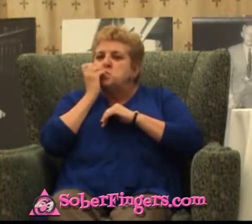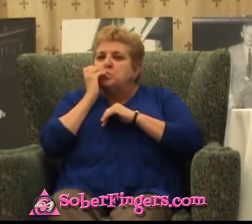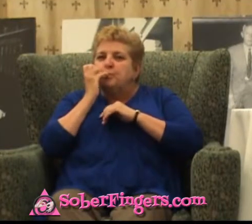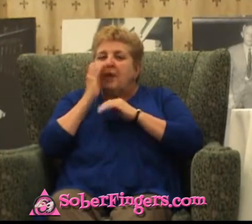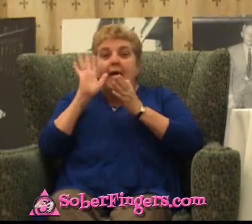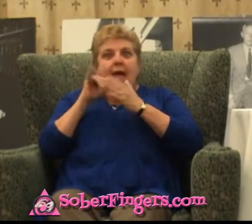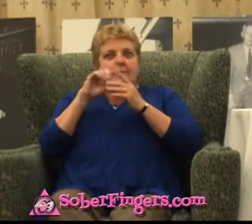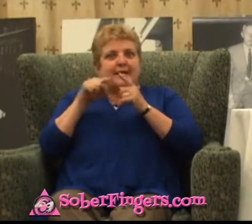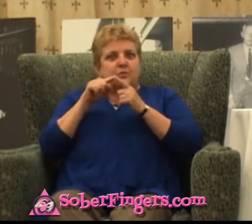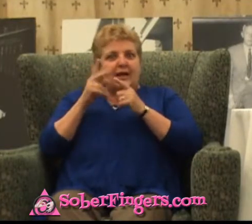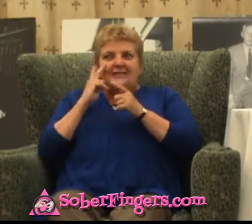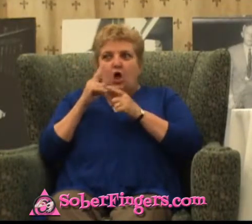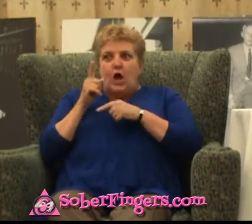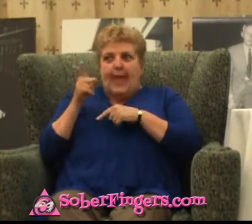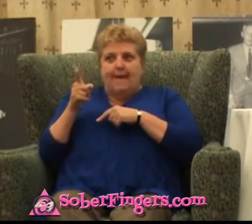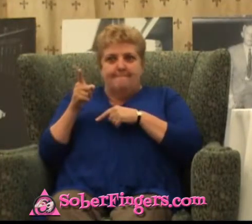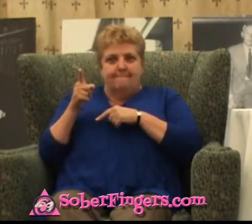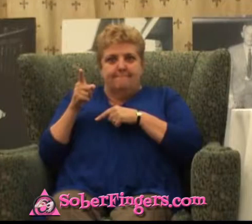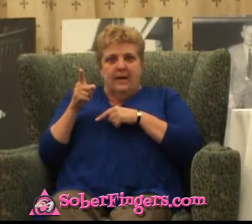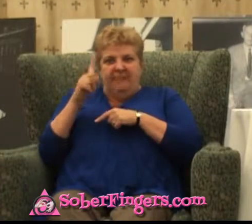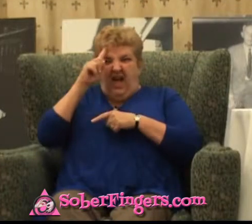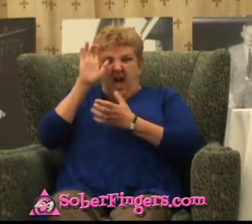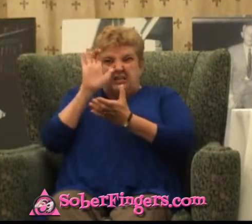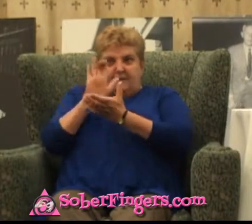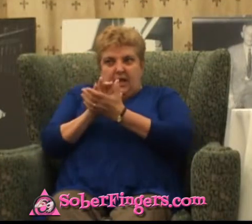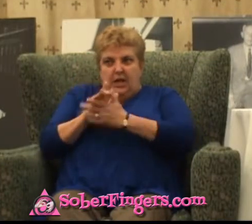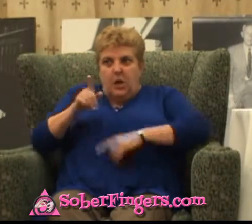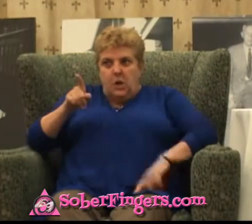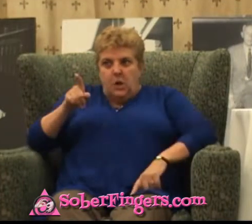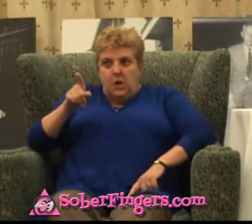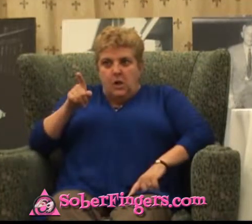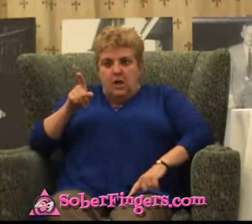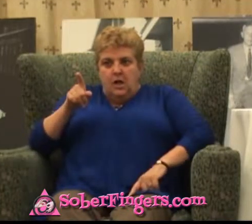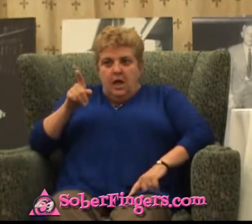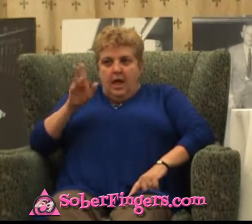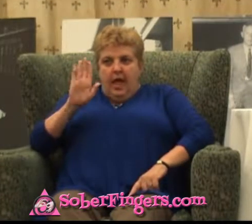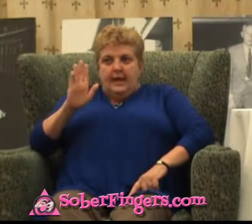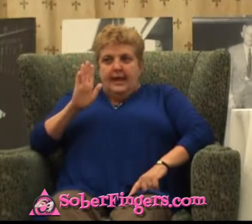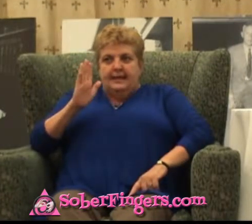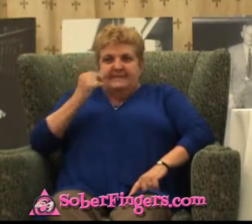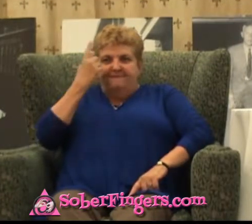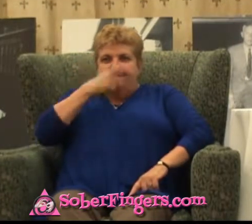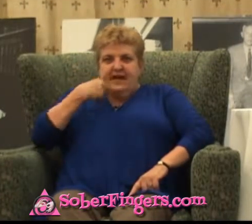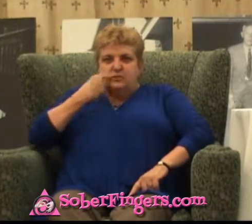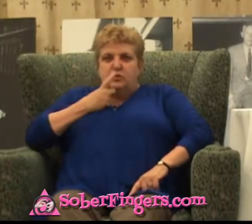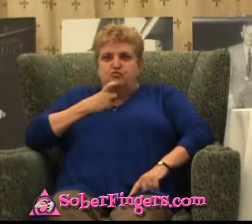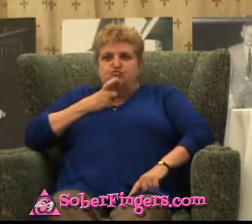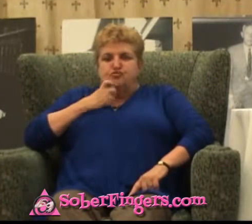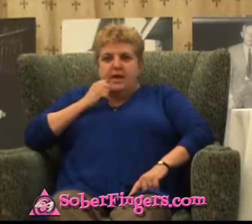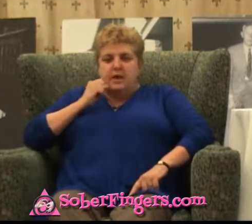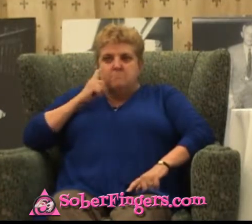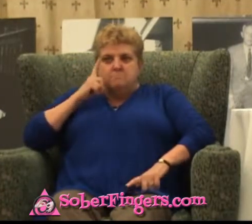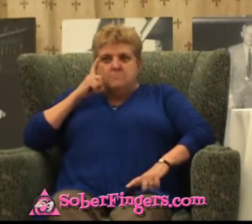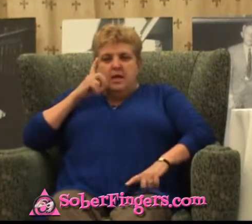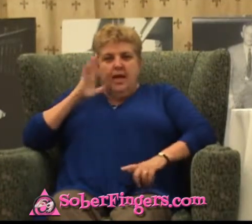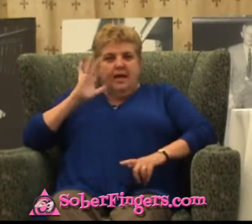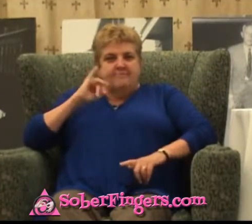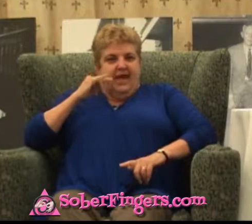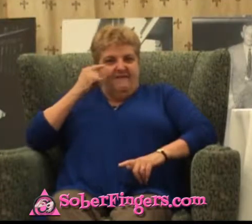the husband. Now, his face was bright red. That vein that you men have in your forehead that we women have